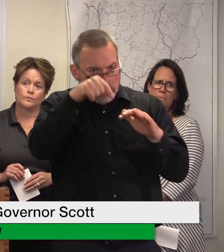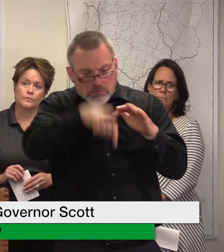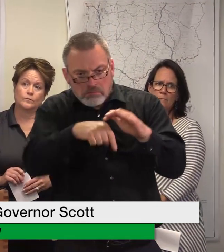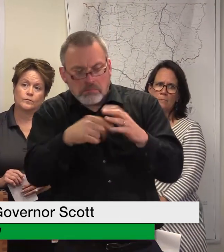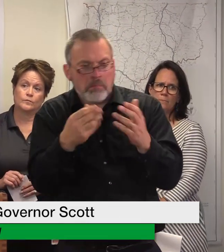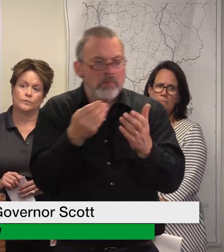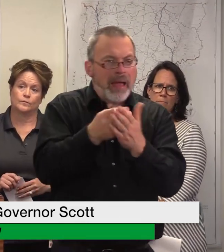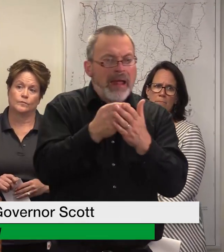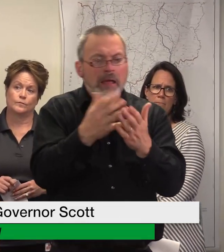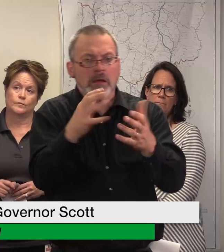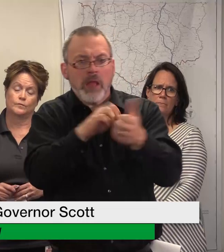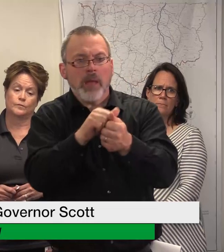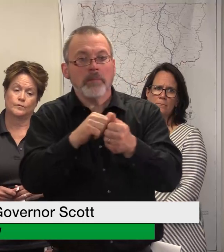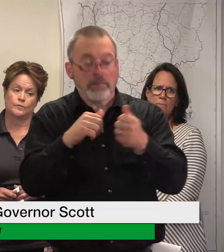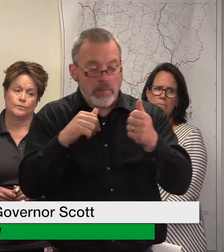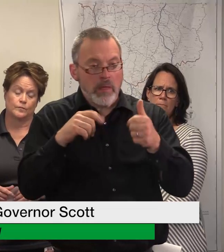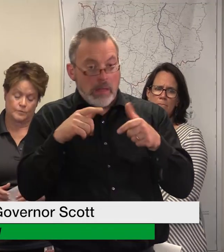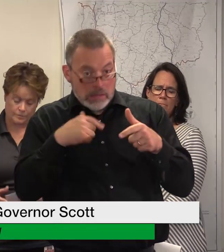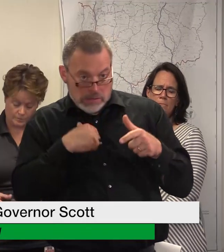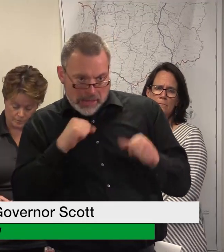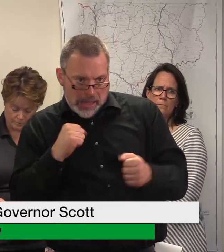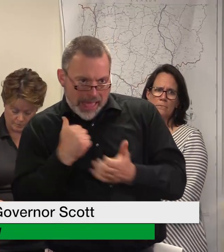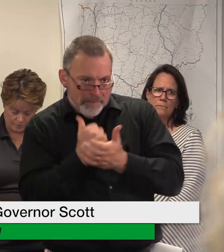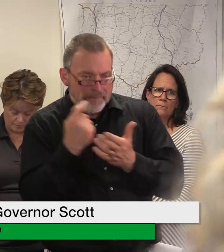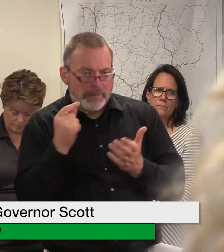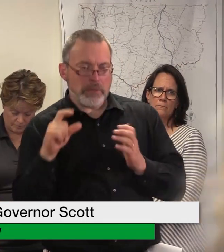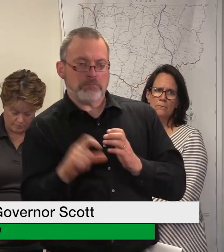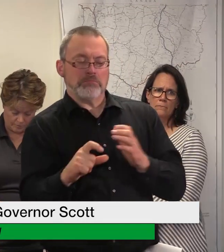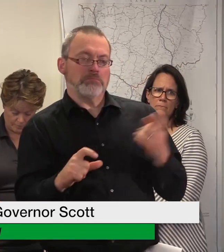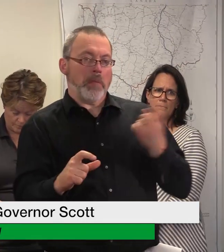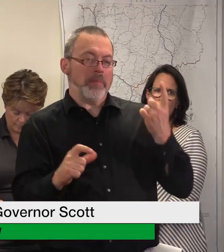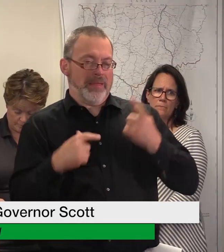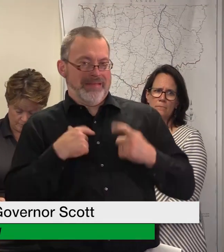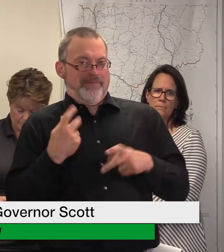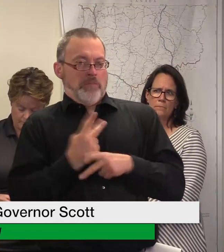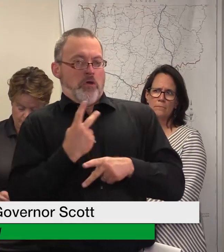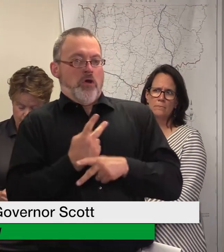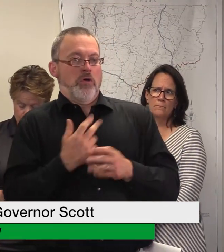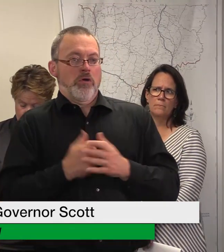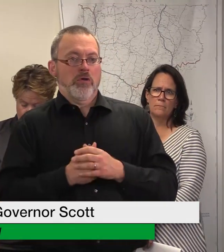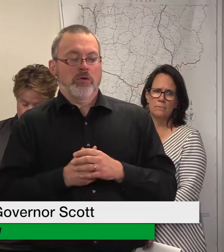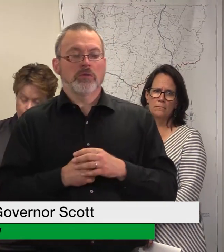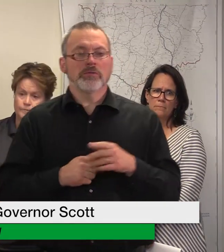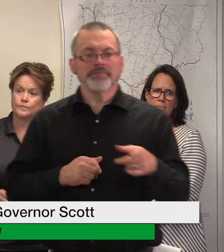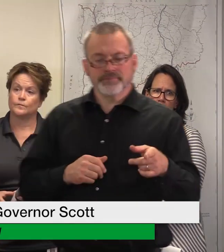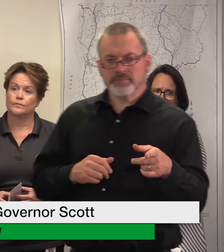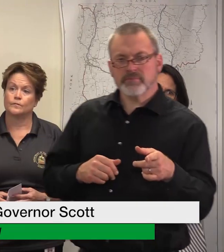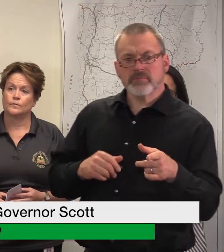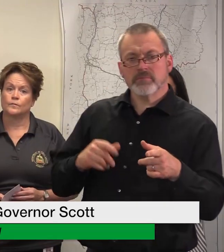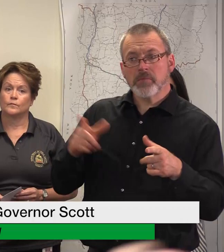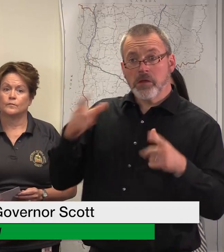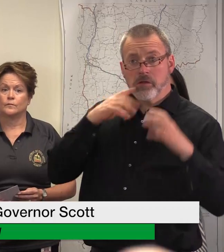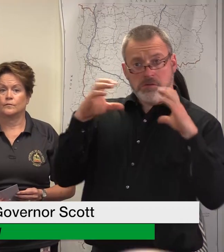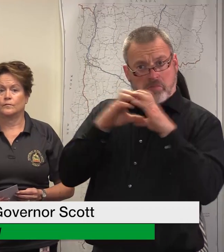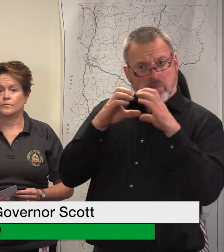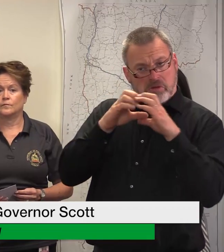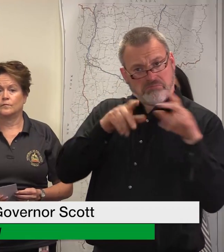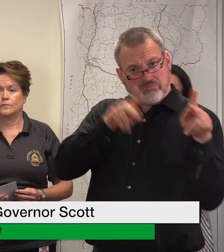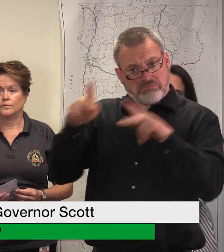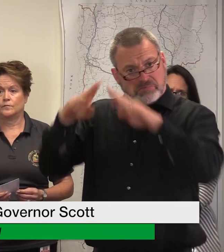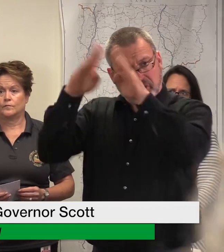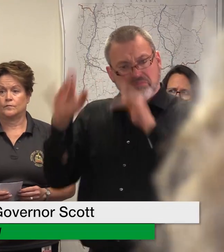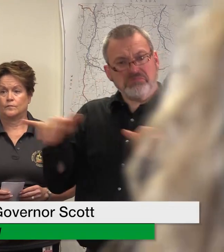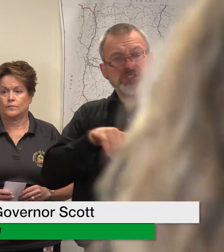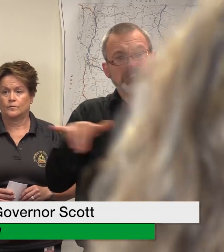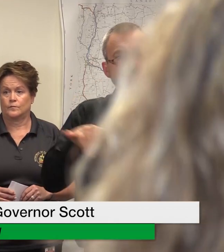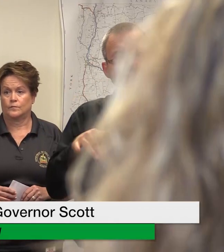FEMA funding available. Is this also true for the mobile home? Yes, sir. If it's owned. Yes,